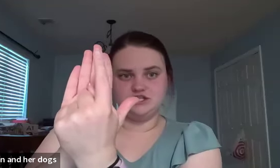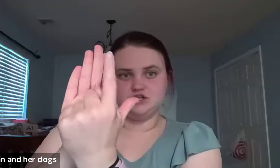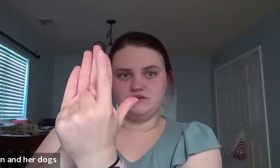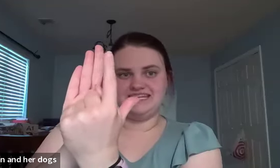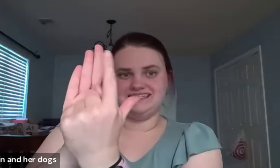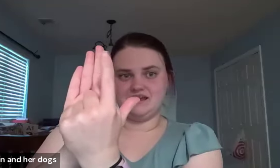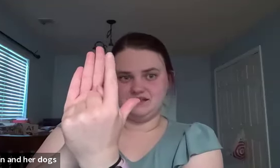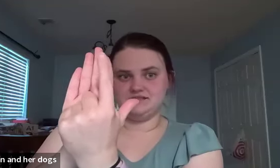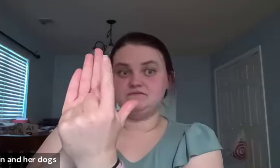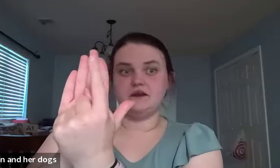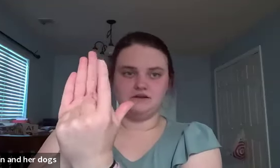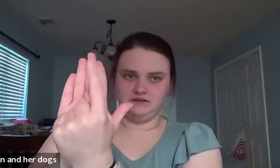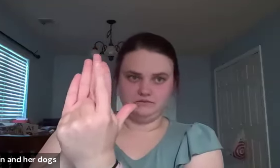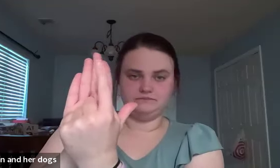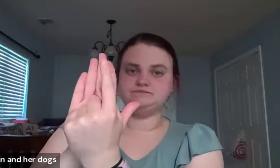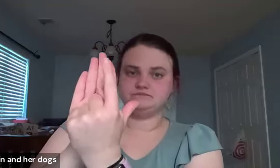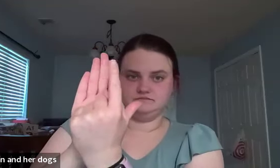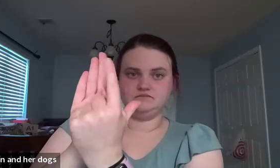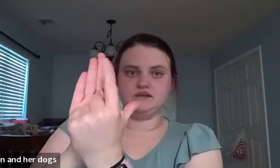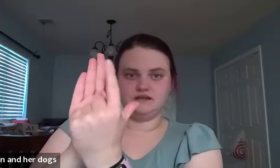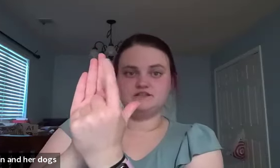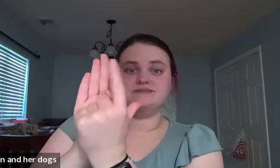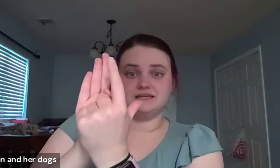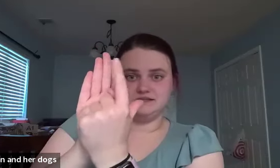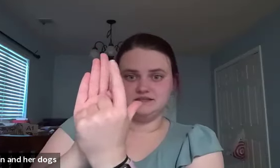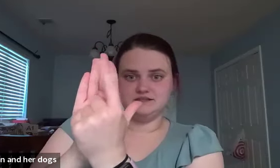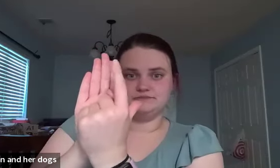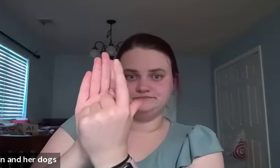is to show that it's seconds. It's very little. Okay. So seconds.